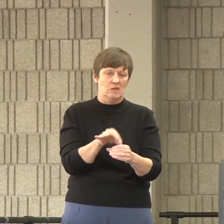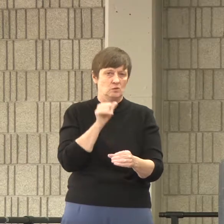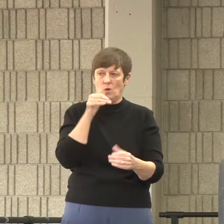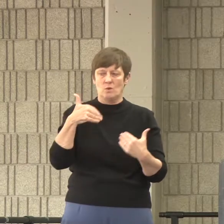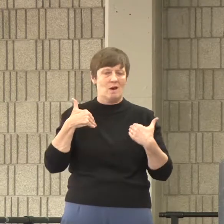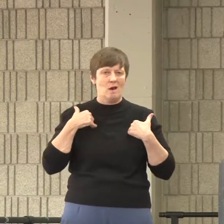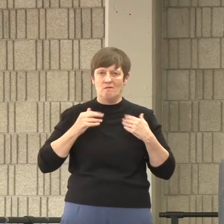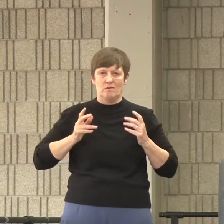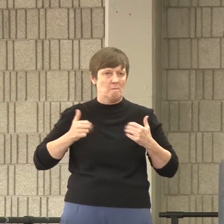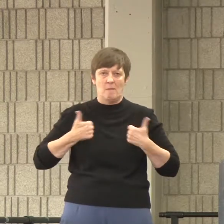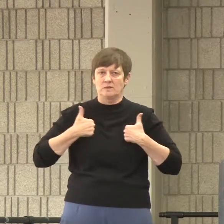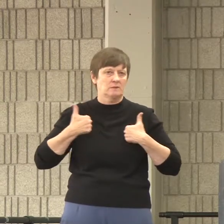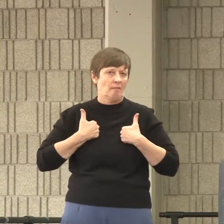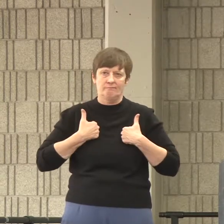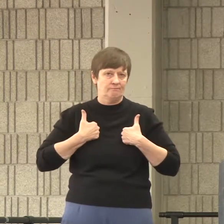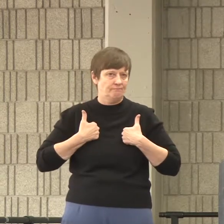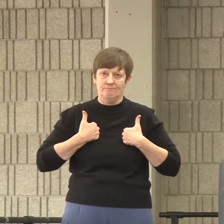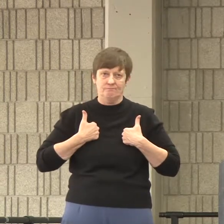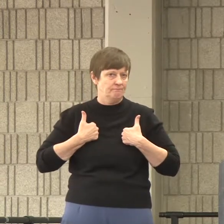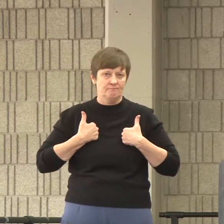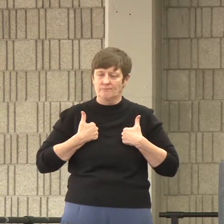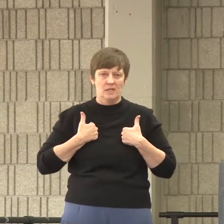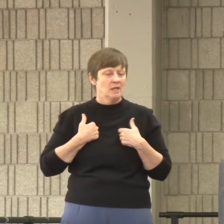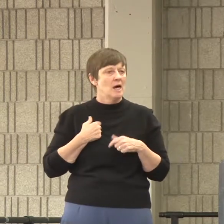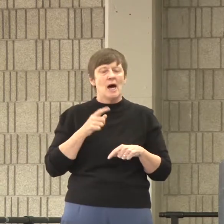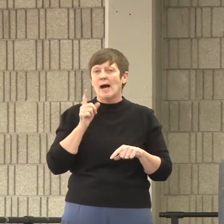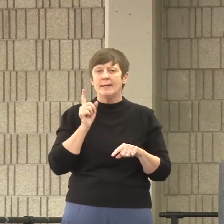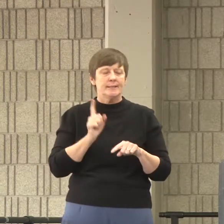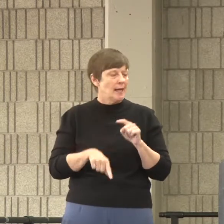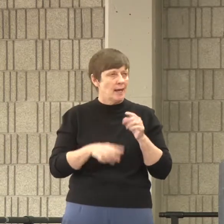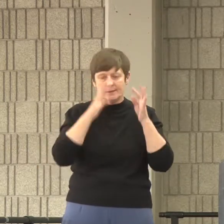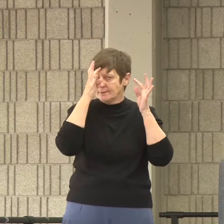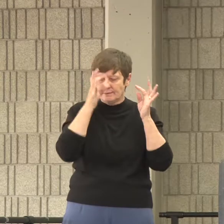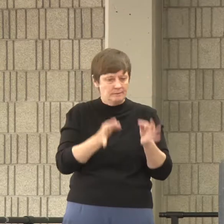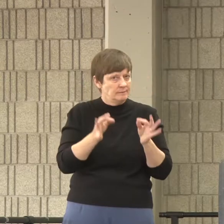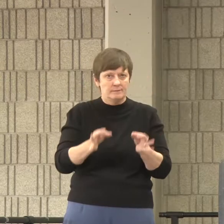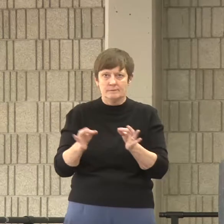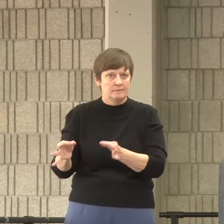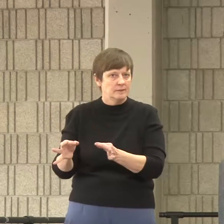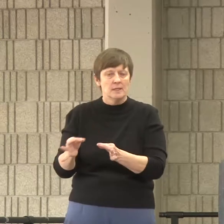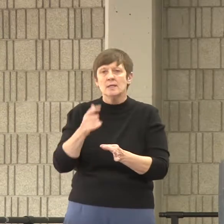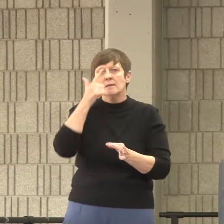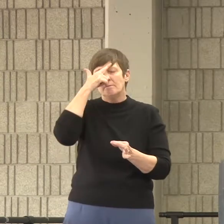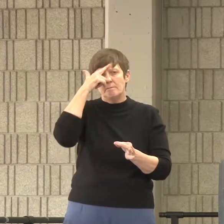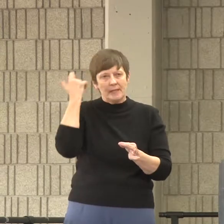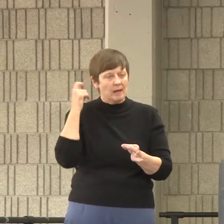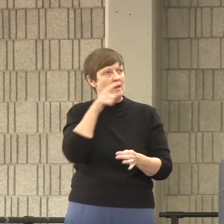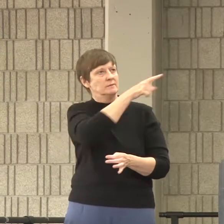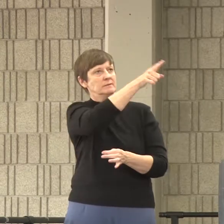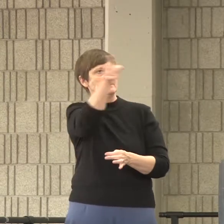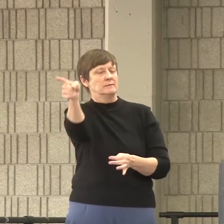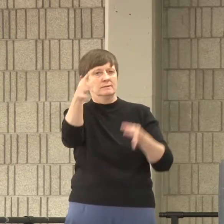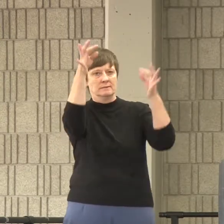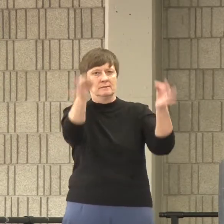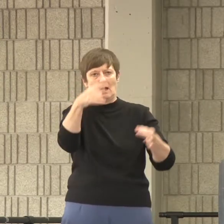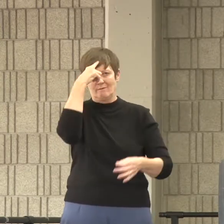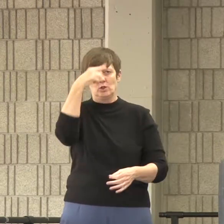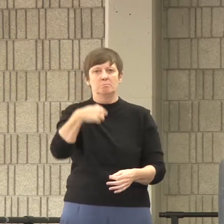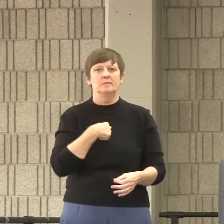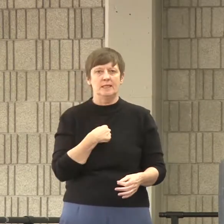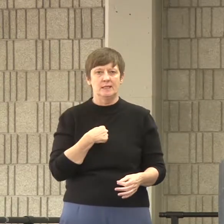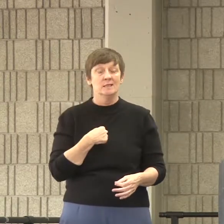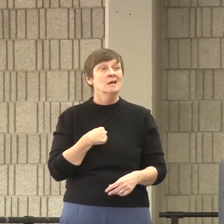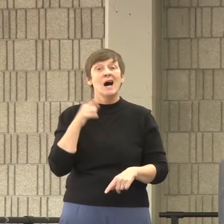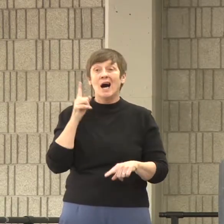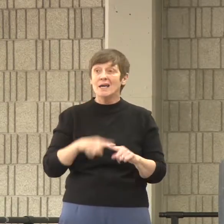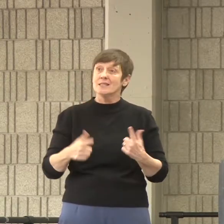myself. I cannot make up my mind because it is made up for me. I cannot